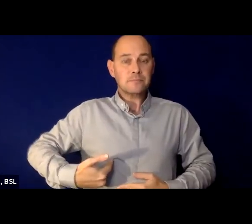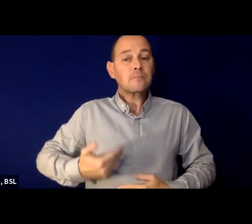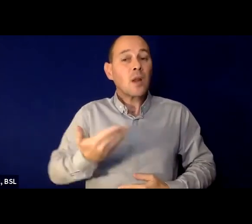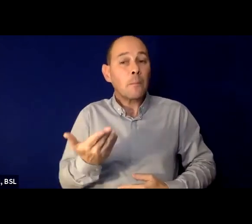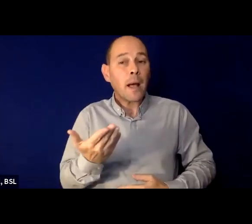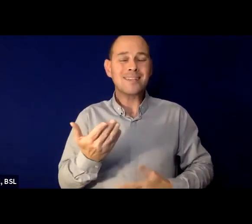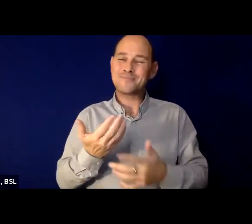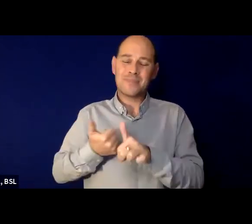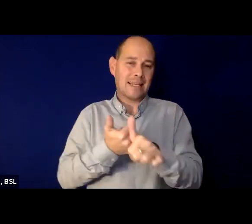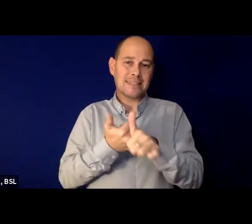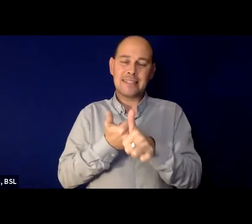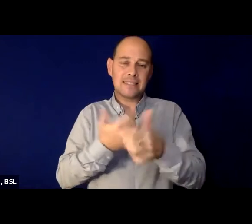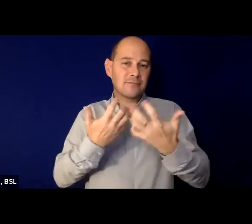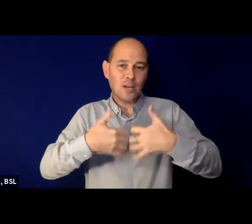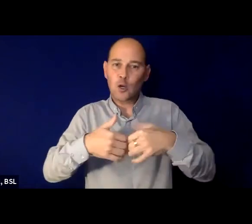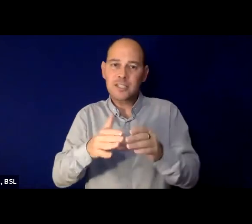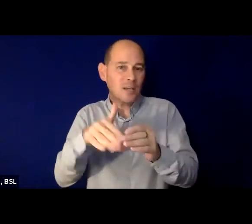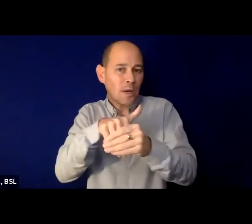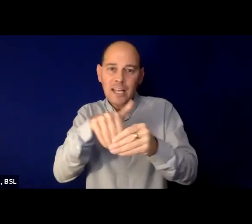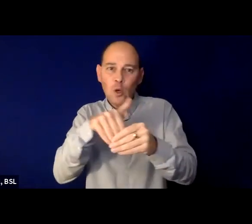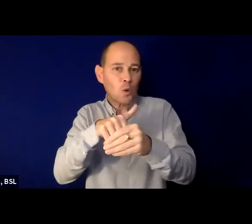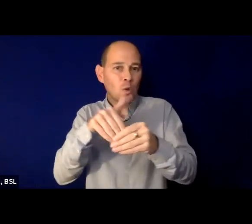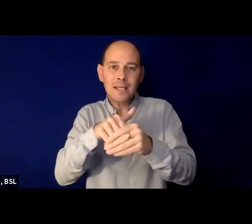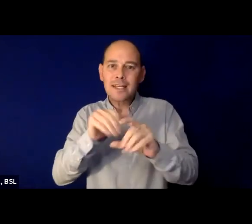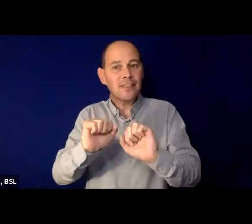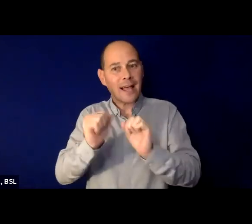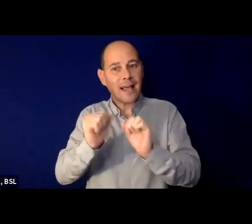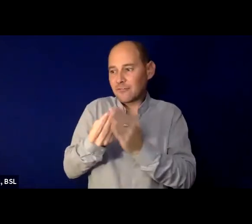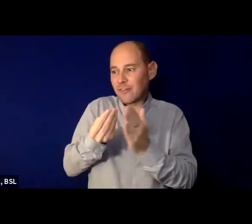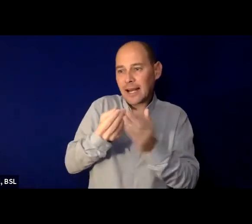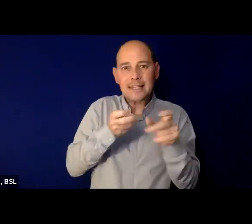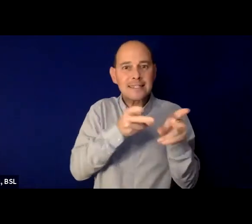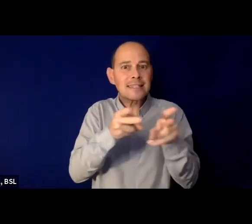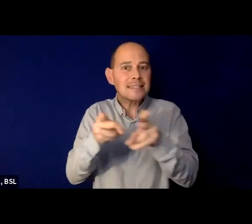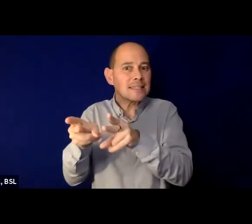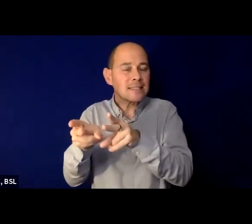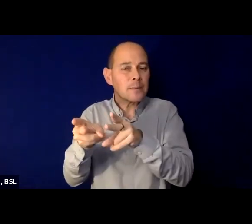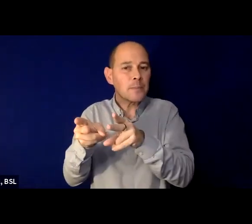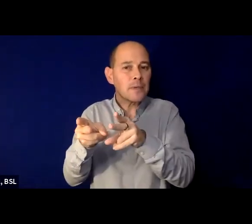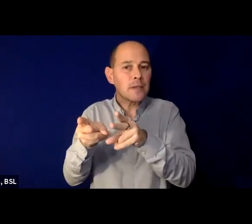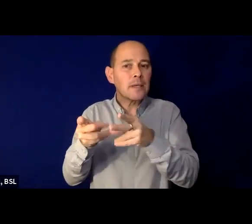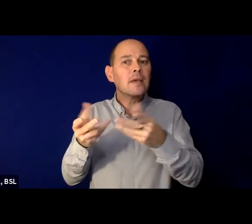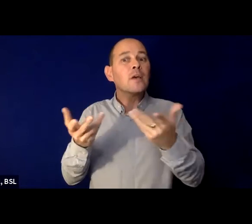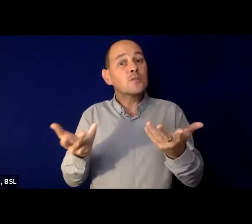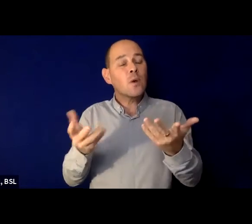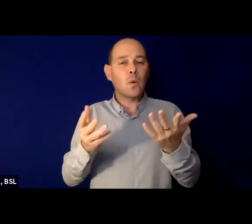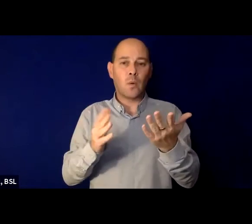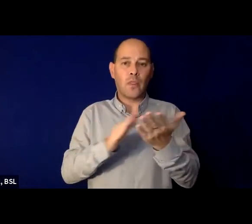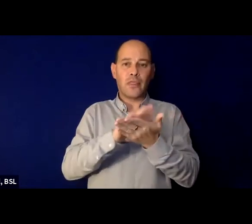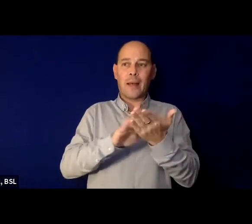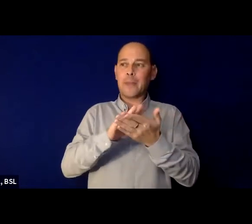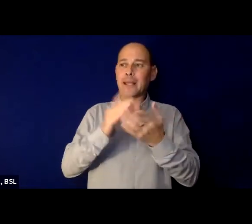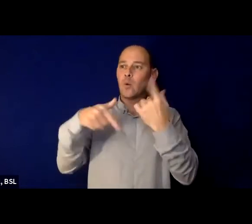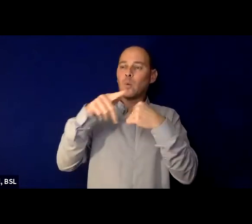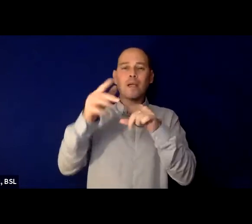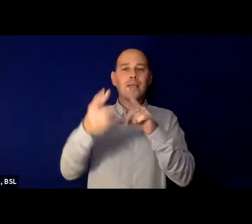assistive technology was not included in this financing system. So this was also one of the finding